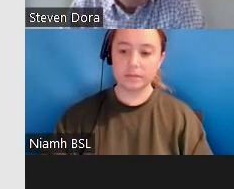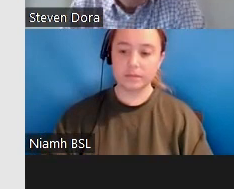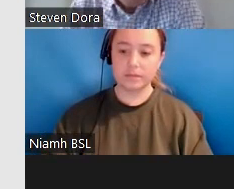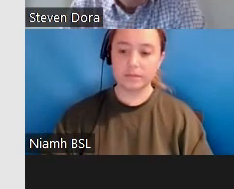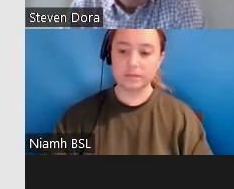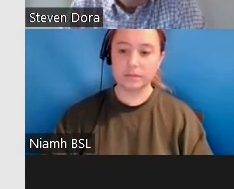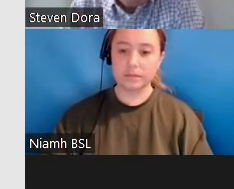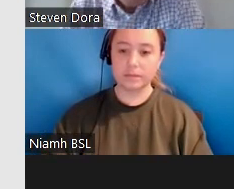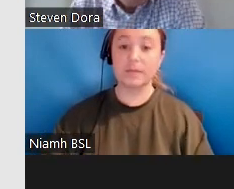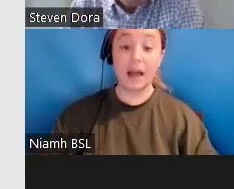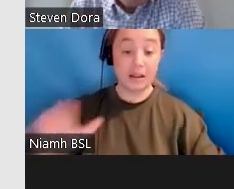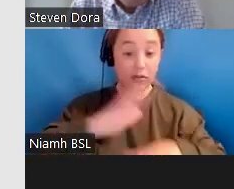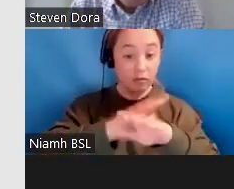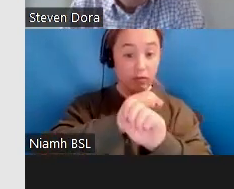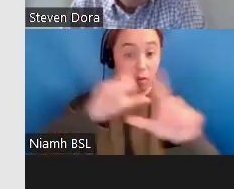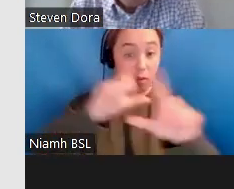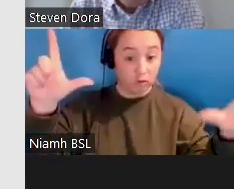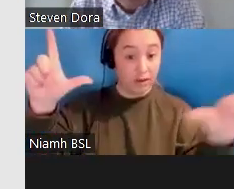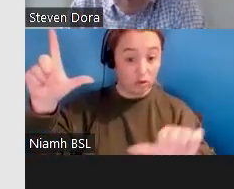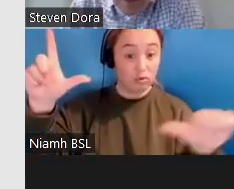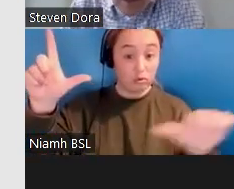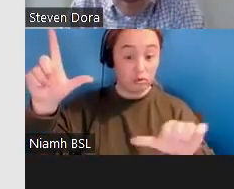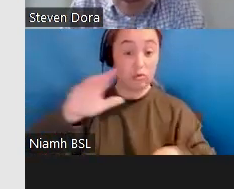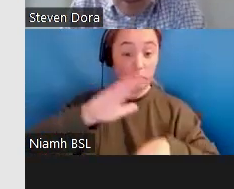I've hit your screen there. Should be full screen for yourself?